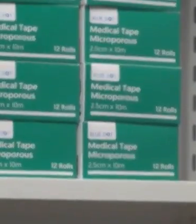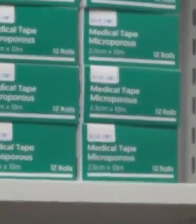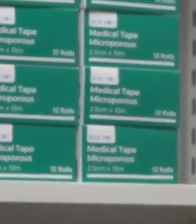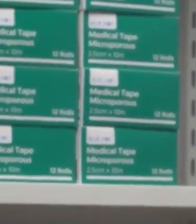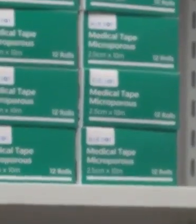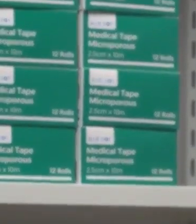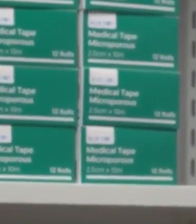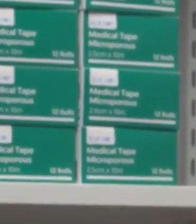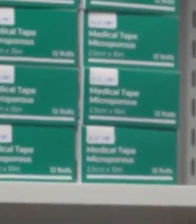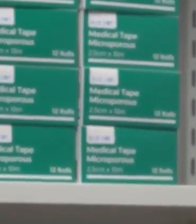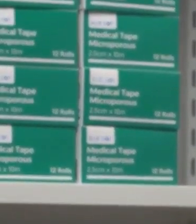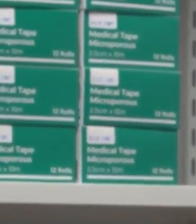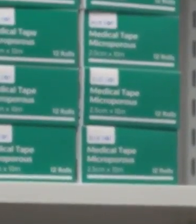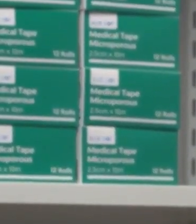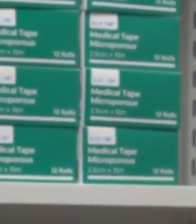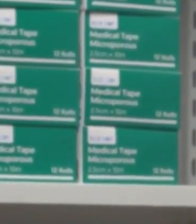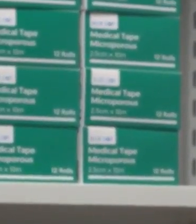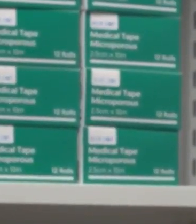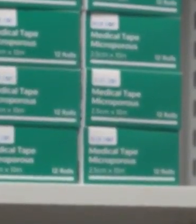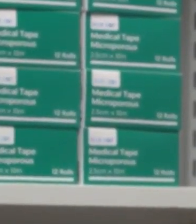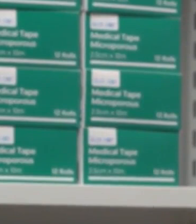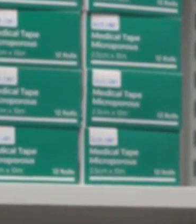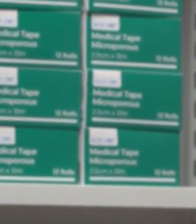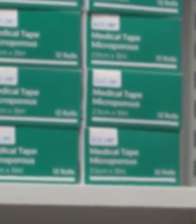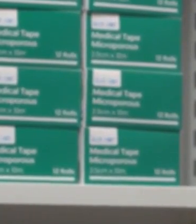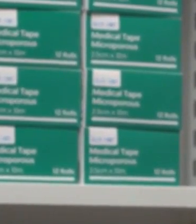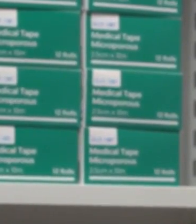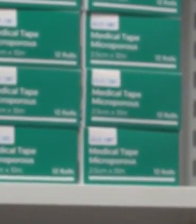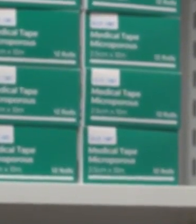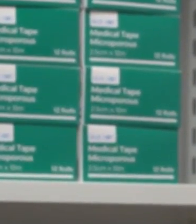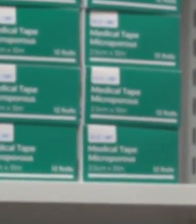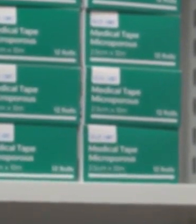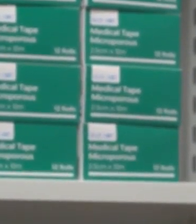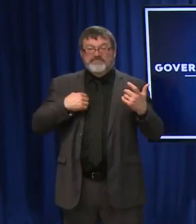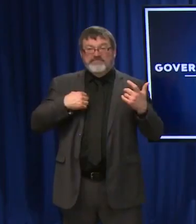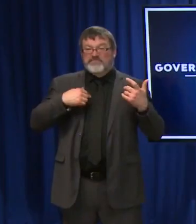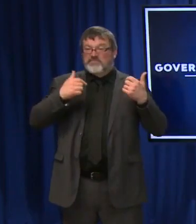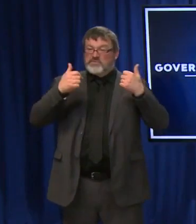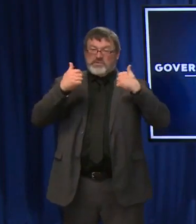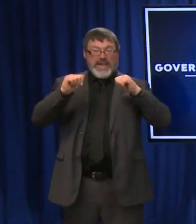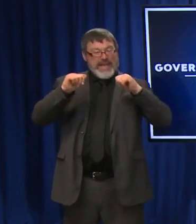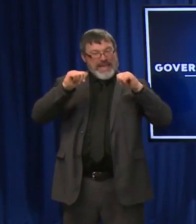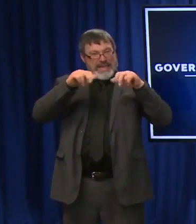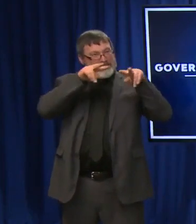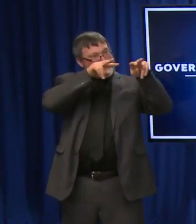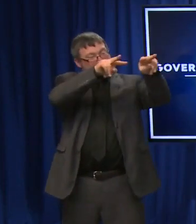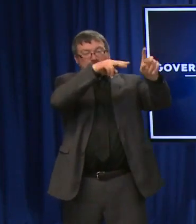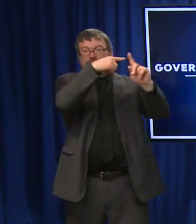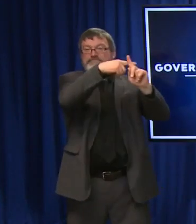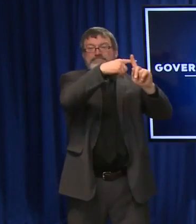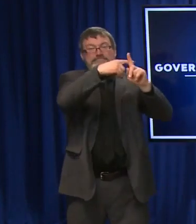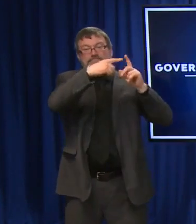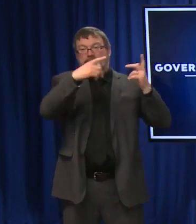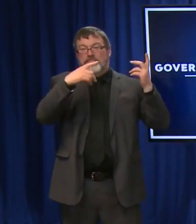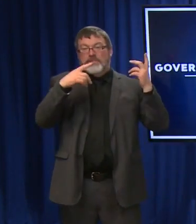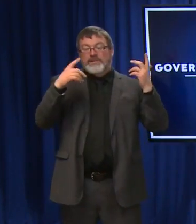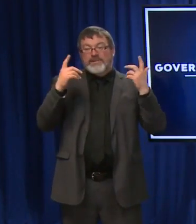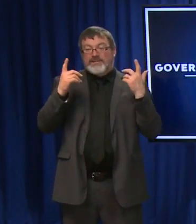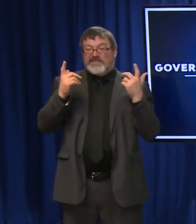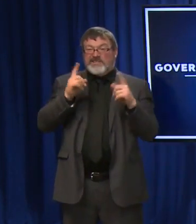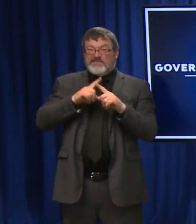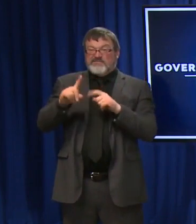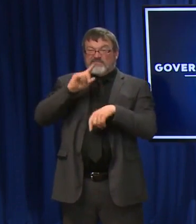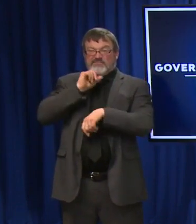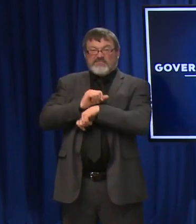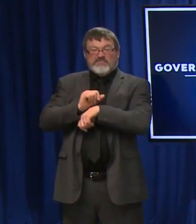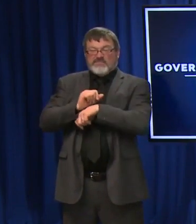extended. The governor says the people with the most severe cases are the unvaccinated. There's no doubt this surge is very real. There's no doubt